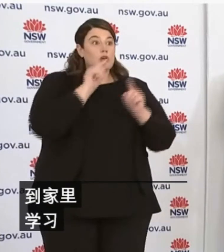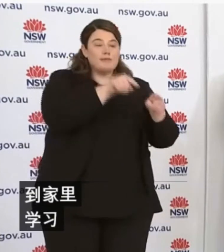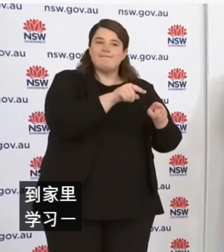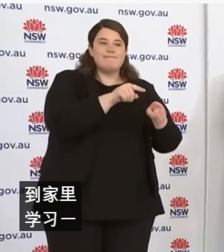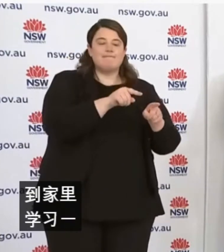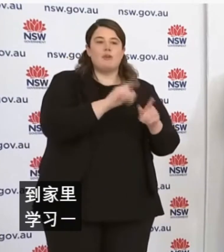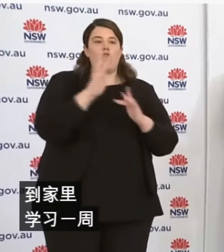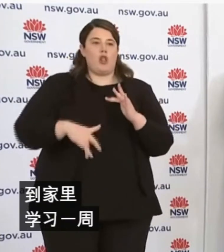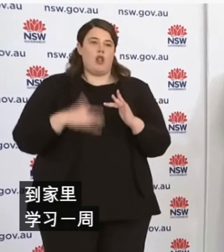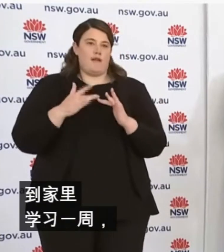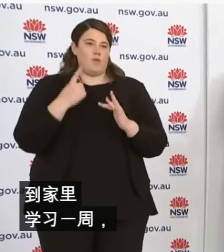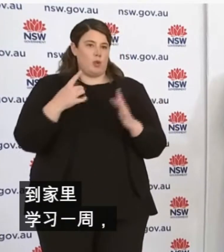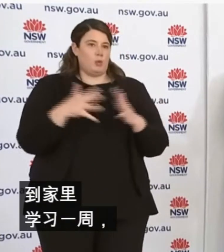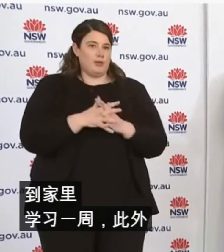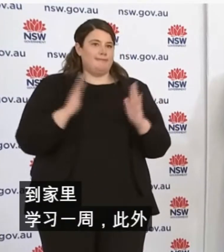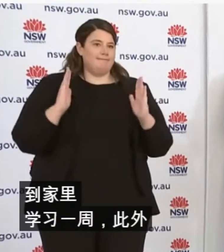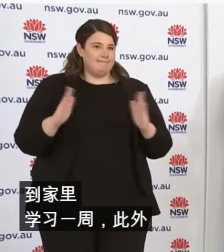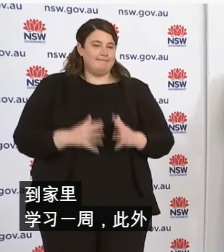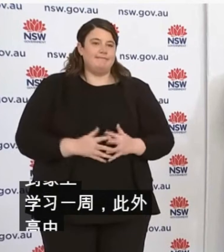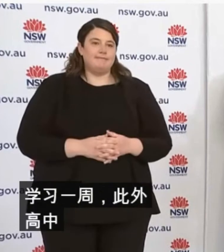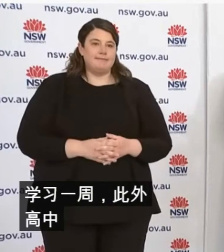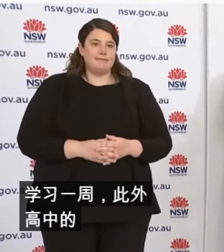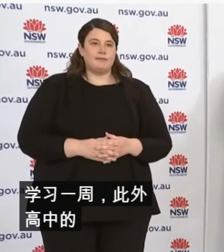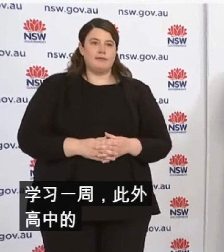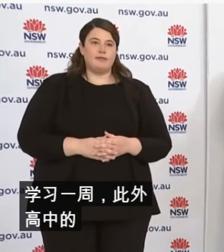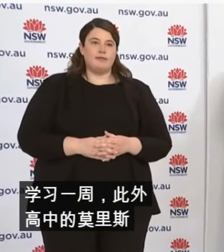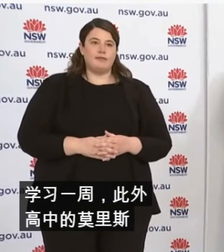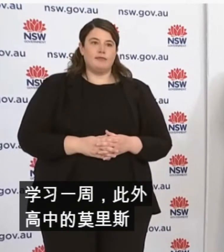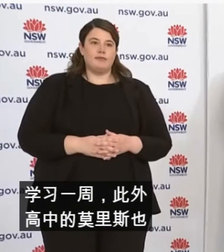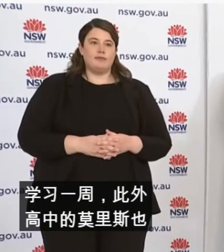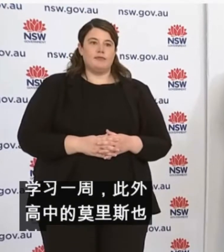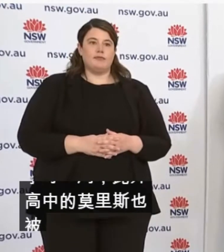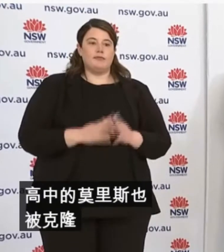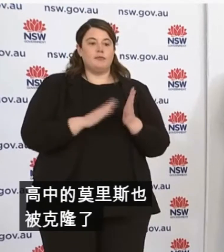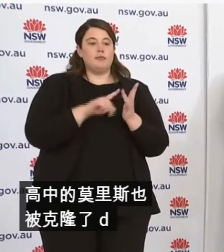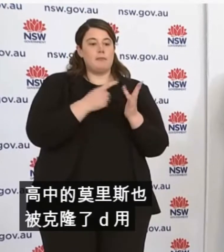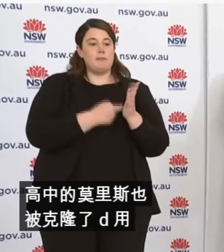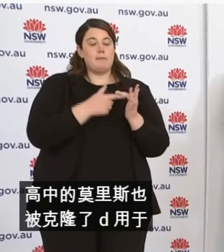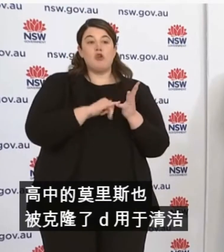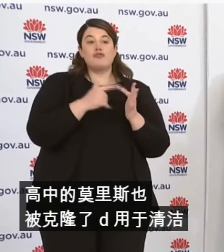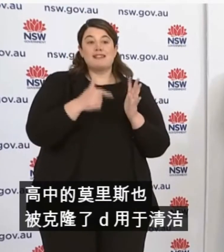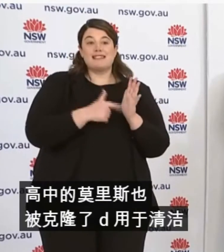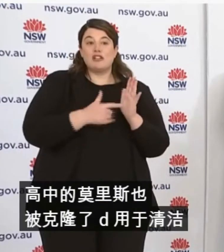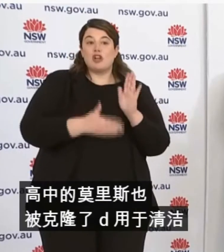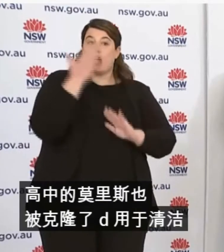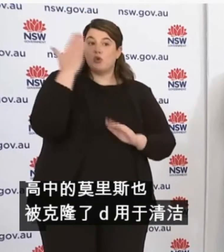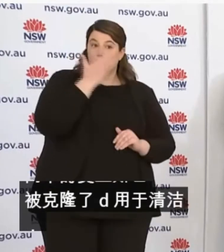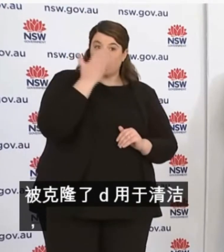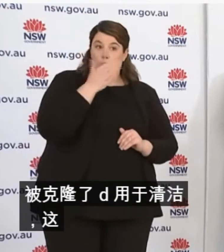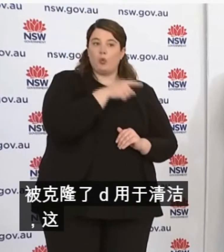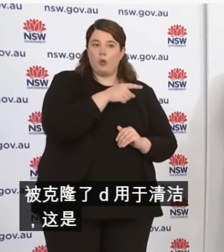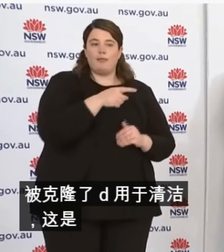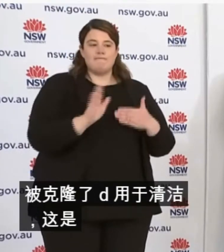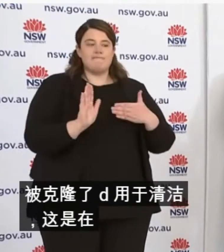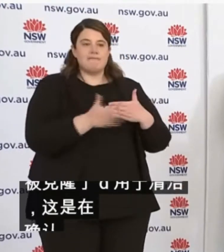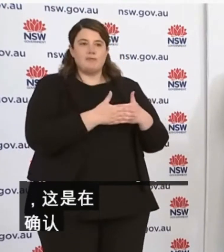the week. In addition, the Morisset High School has also been closed for cleaning, and that's